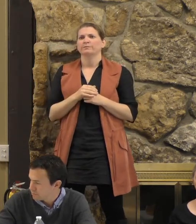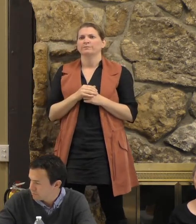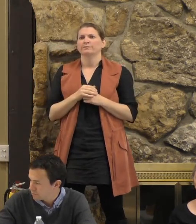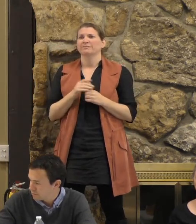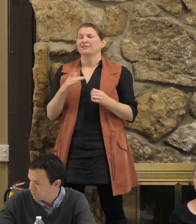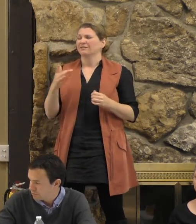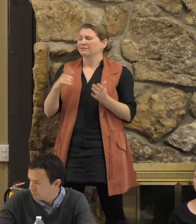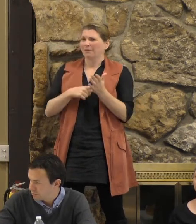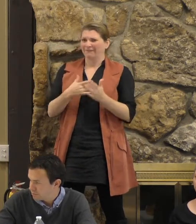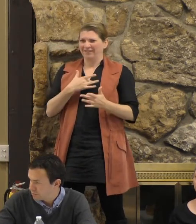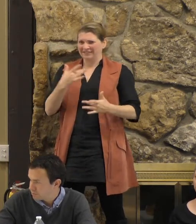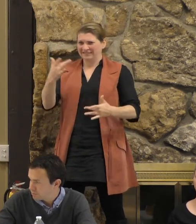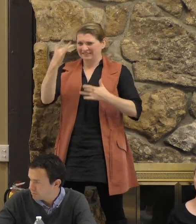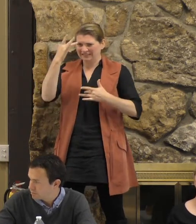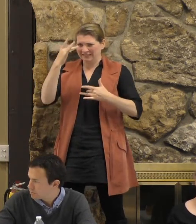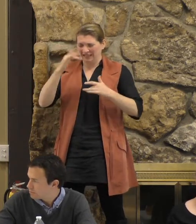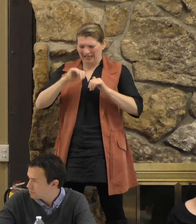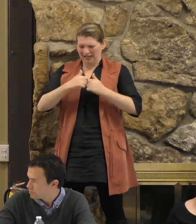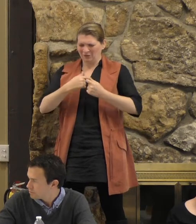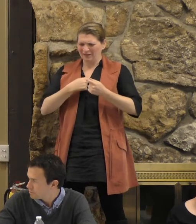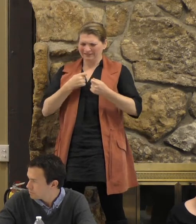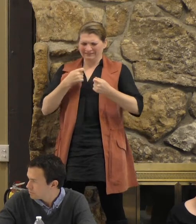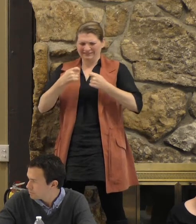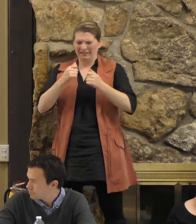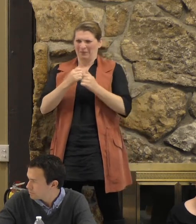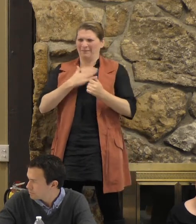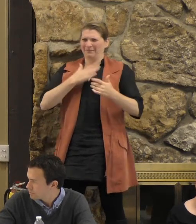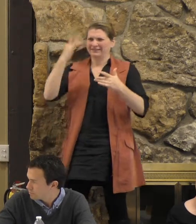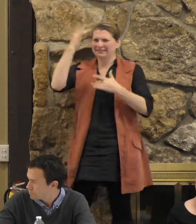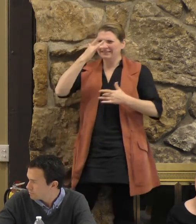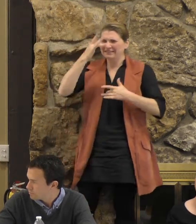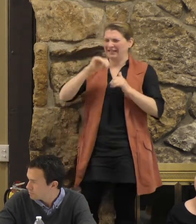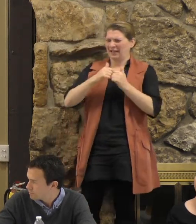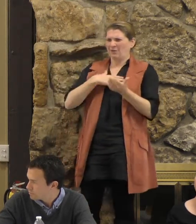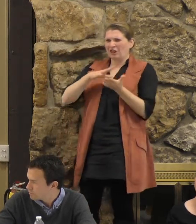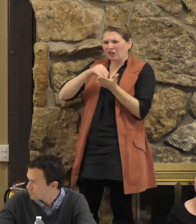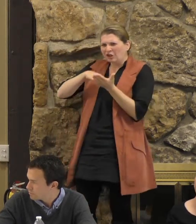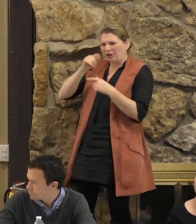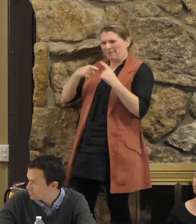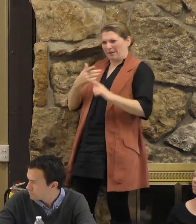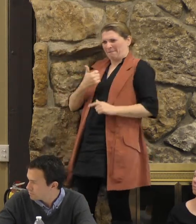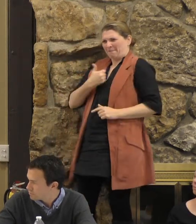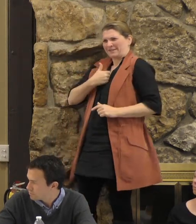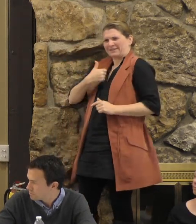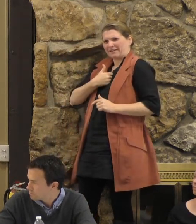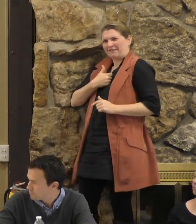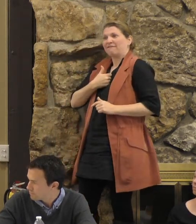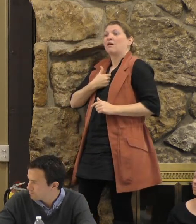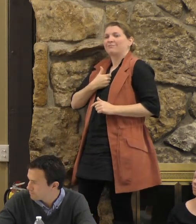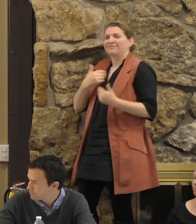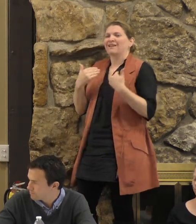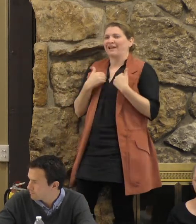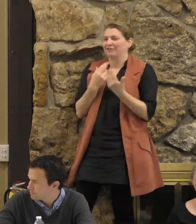been diagnosed with. We can help you understand your insurance benefits, or do our very best with